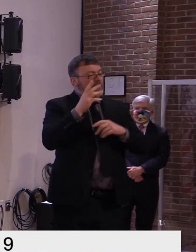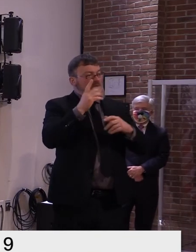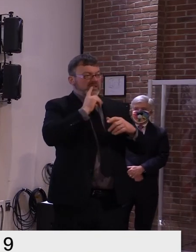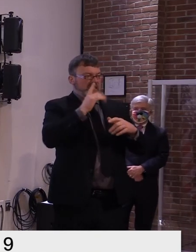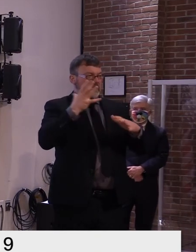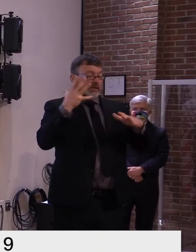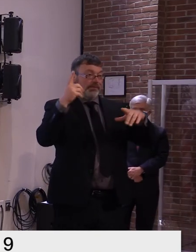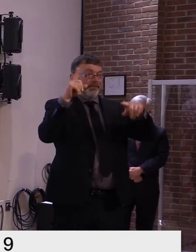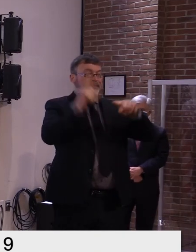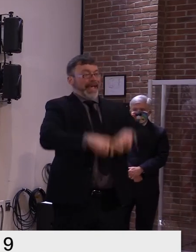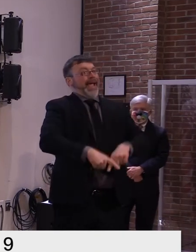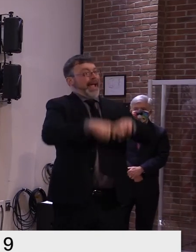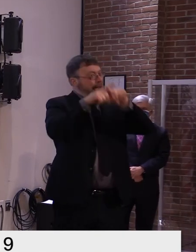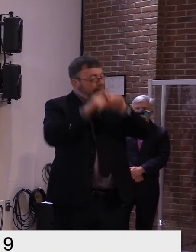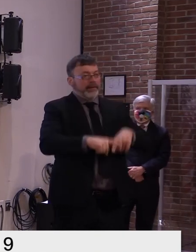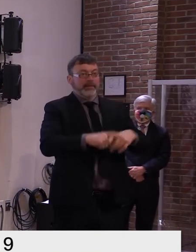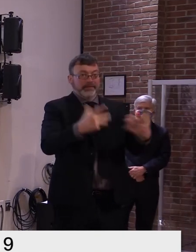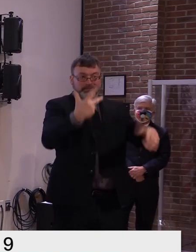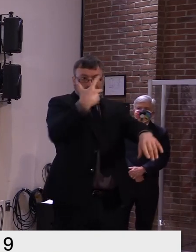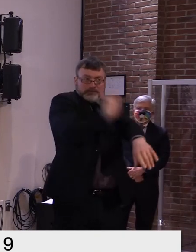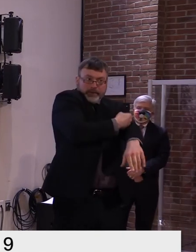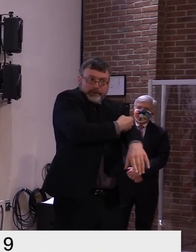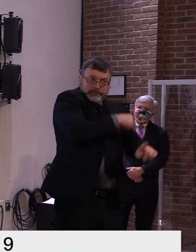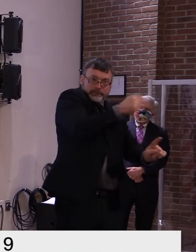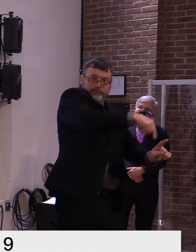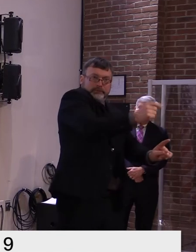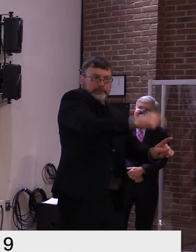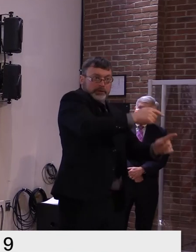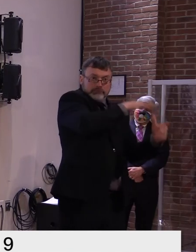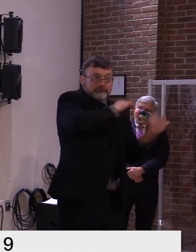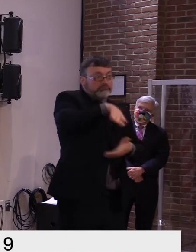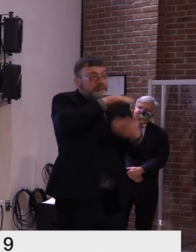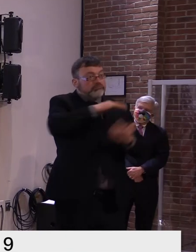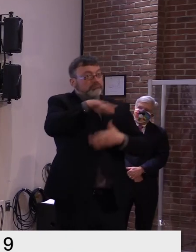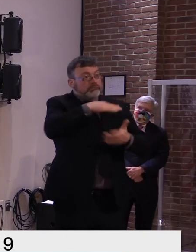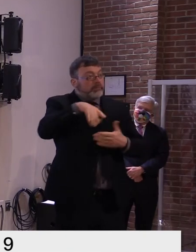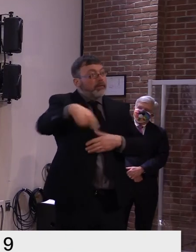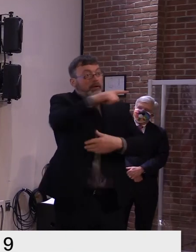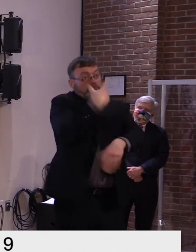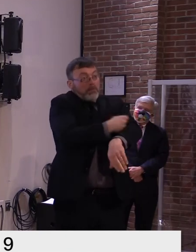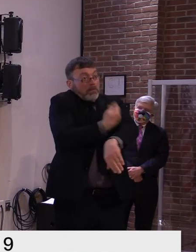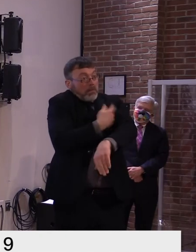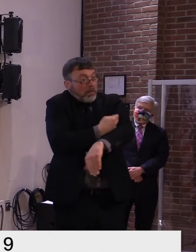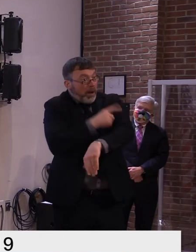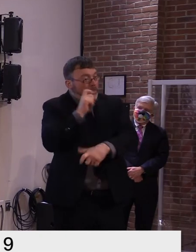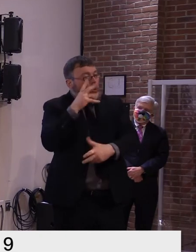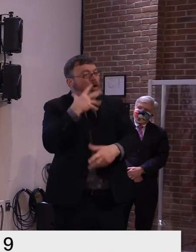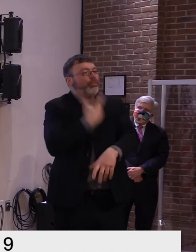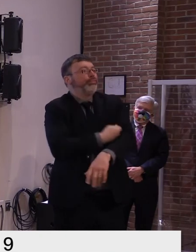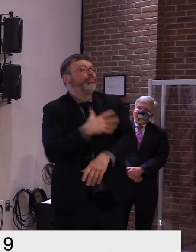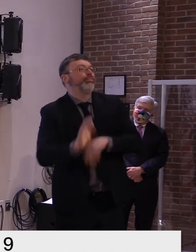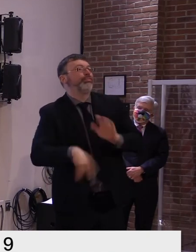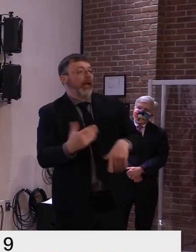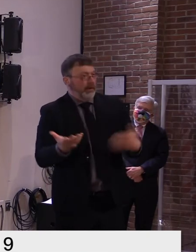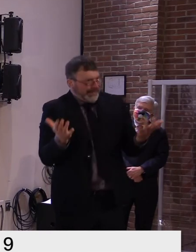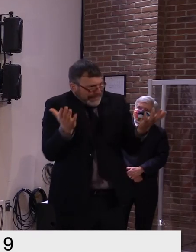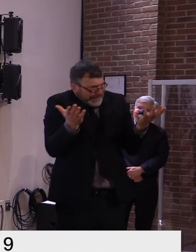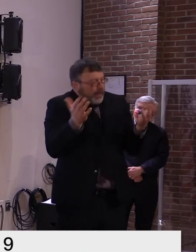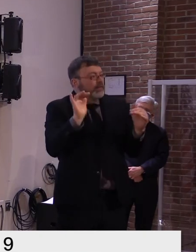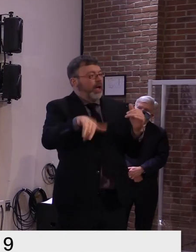sort. But I think it's much more, you know, those kinds of things that are built into emergency orders